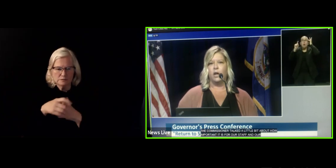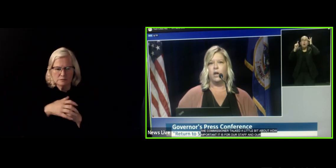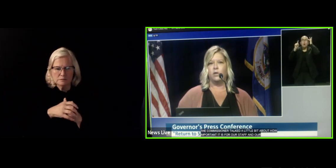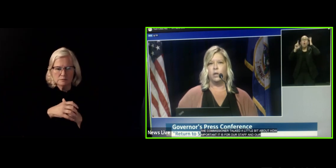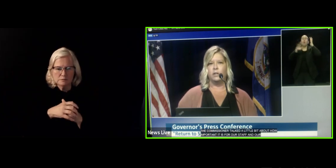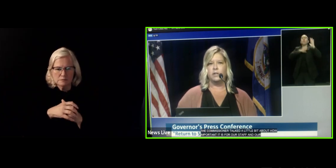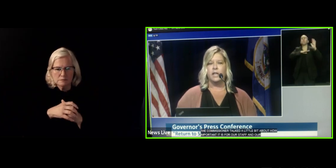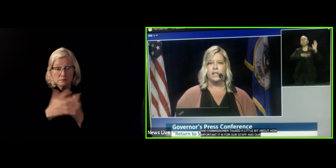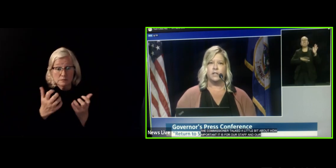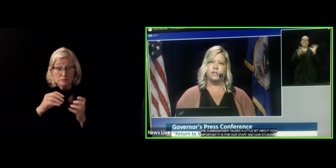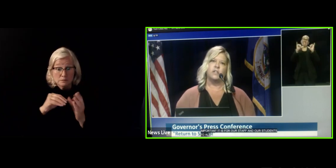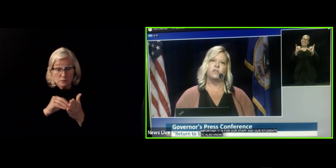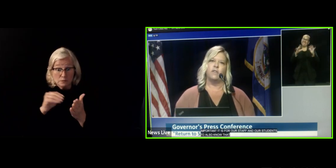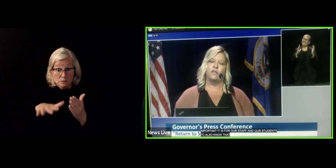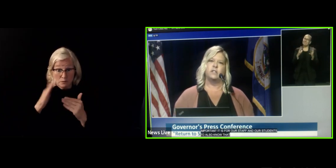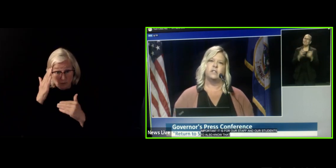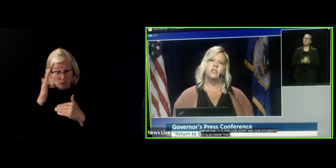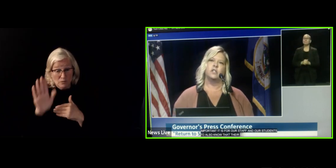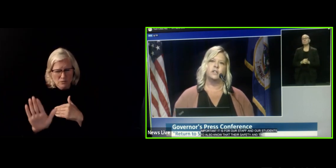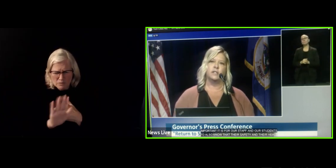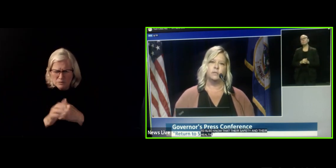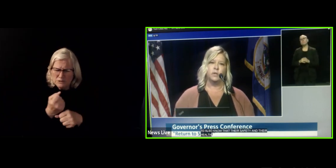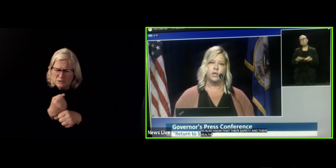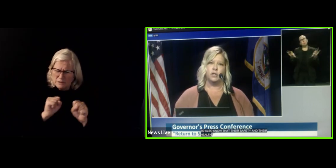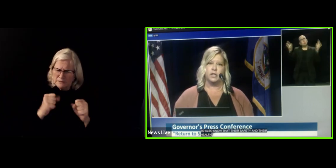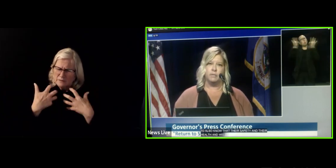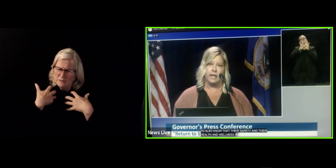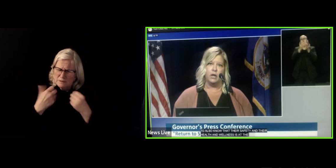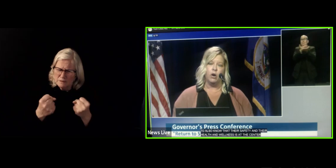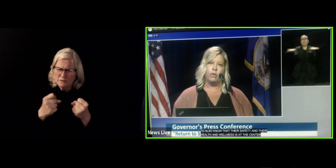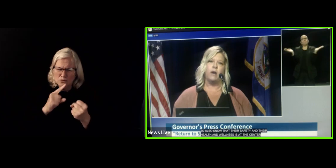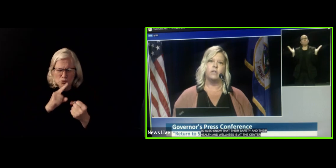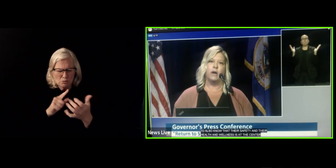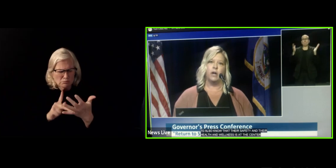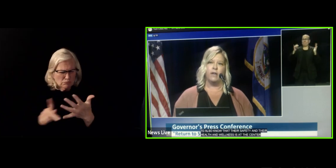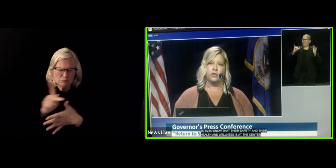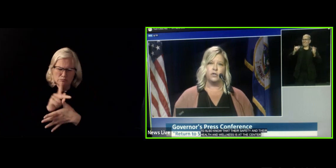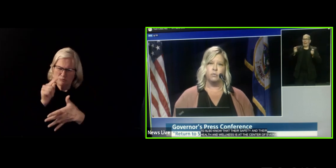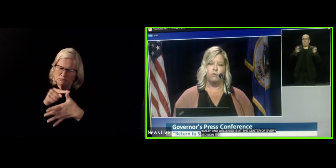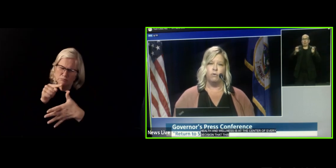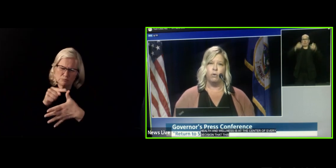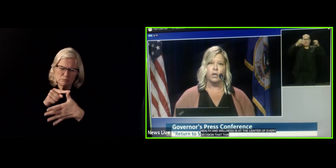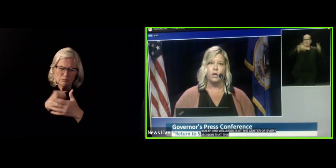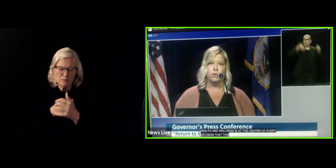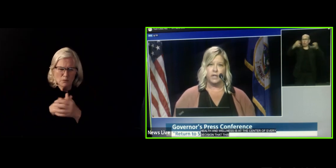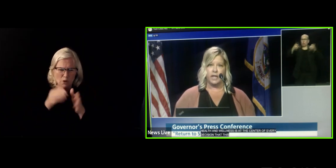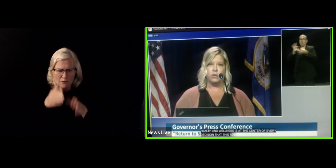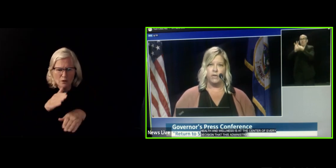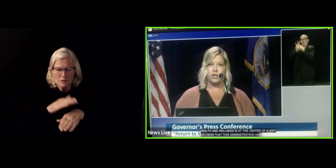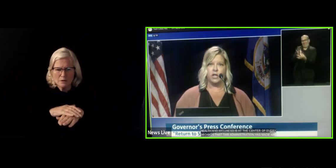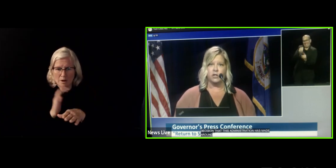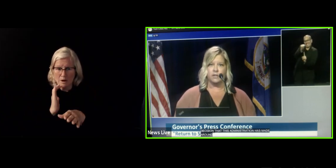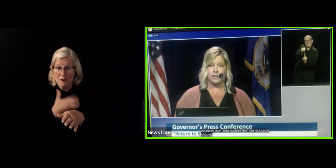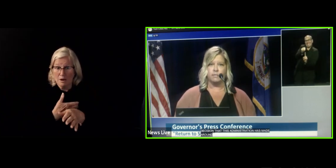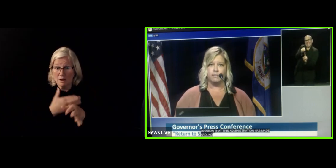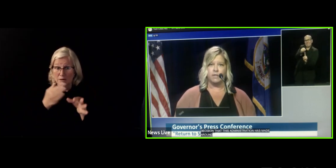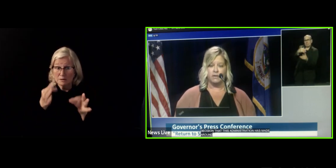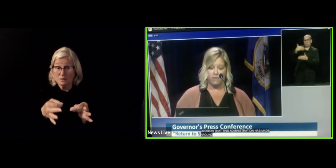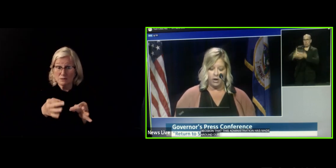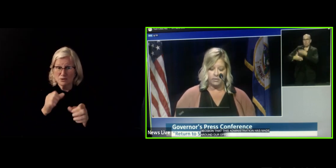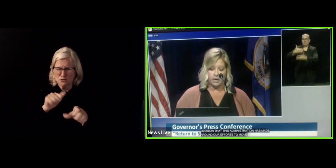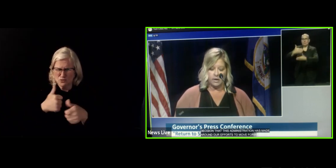their health and wellness is at the center of every decision that this administration has made around our efforts to move forward with the K-12 education system